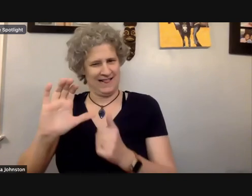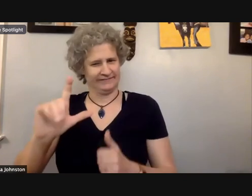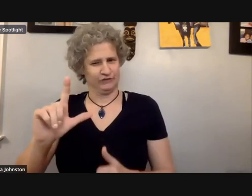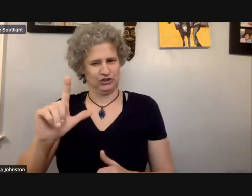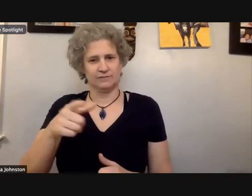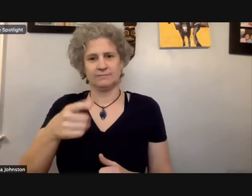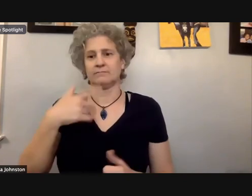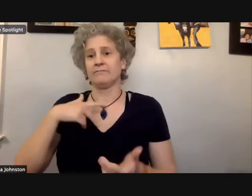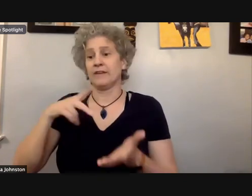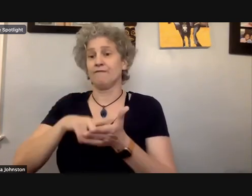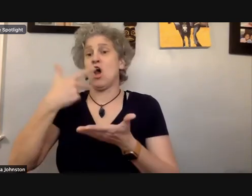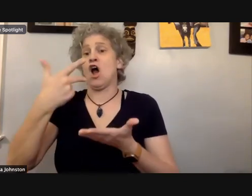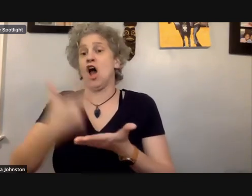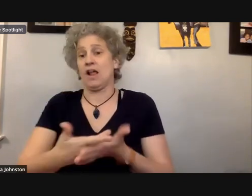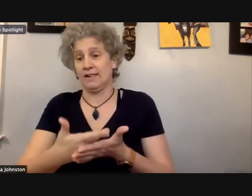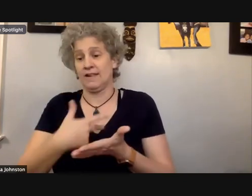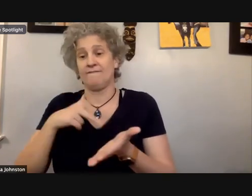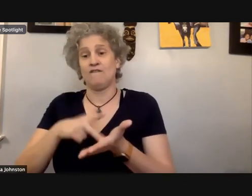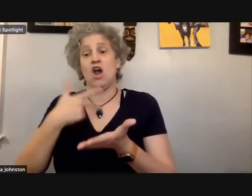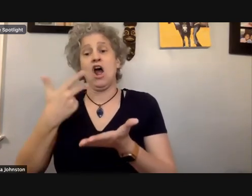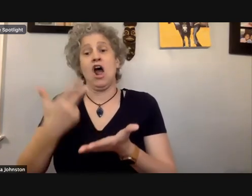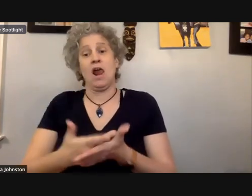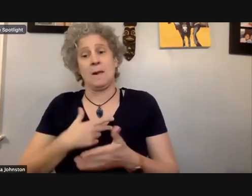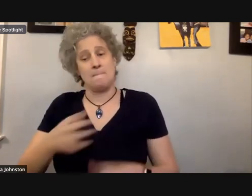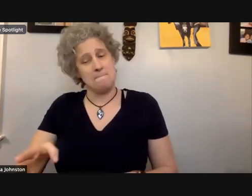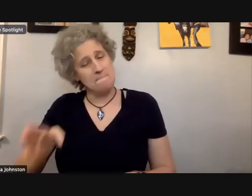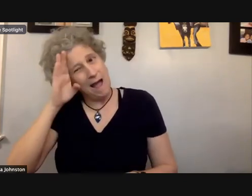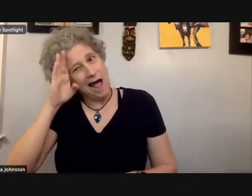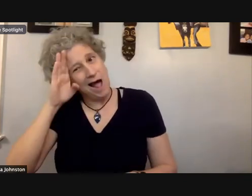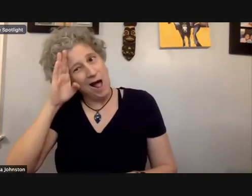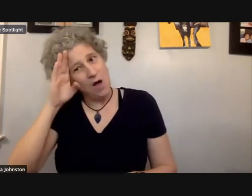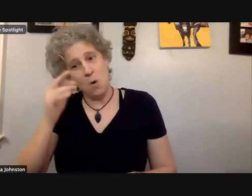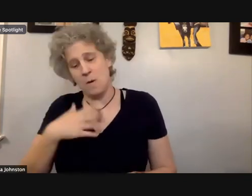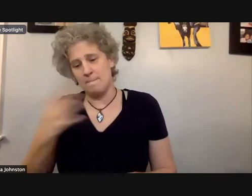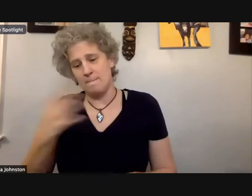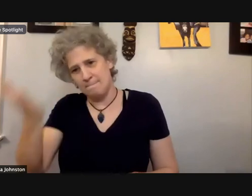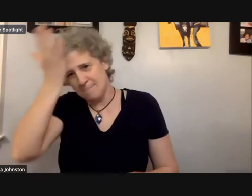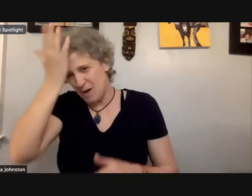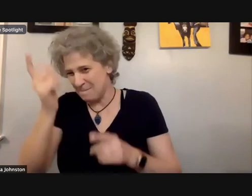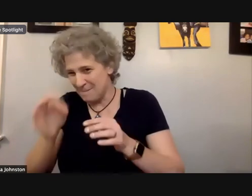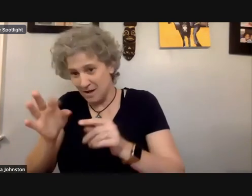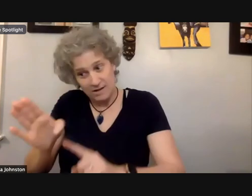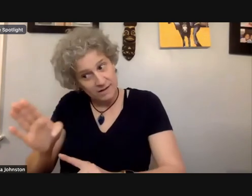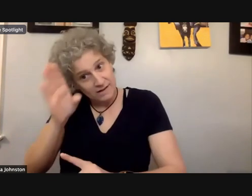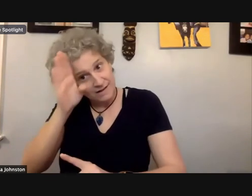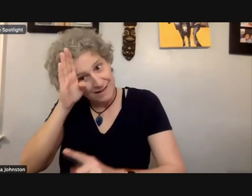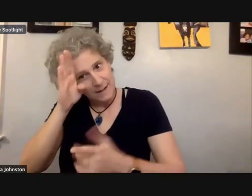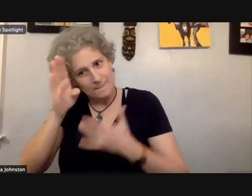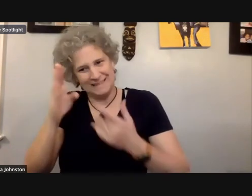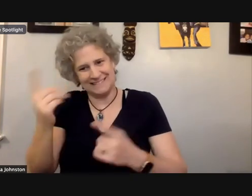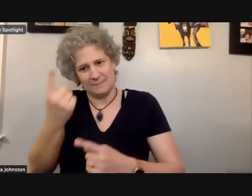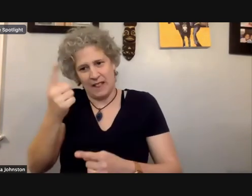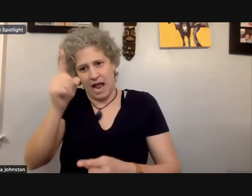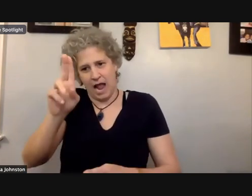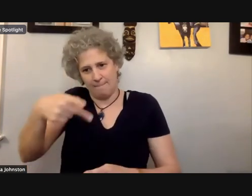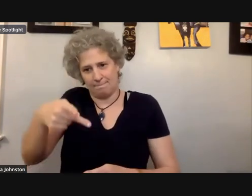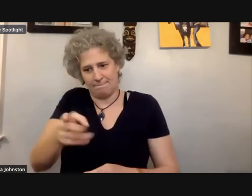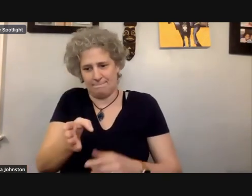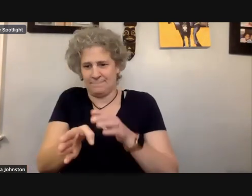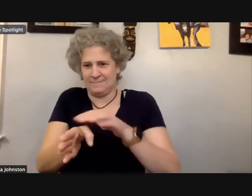Okay, the next one, hit. This is important. So suppose a person falls and they bang their head.